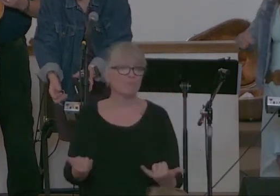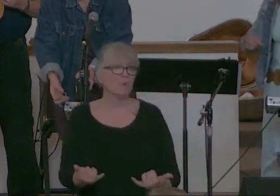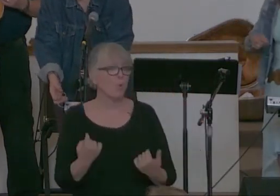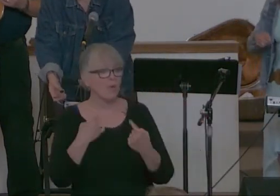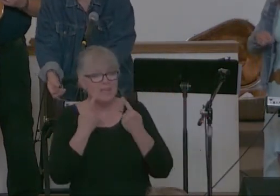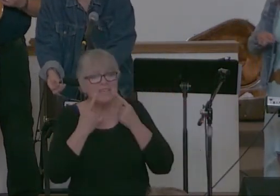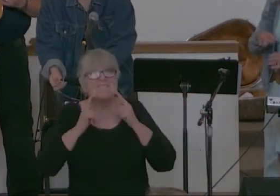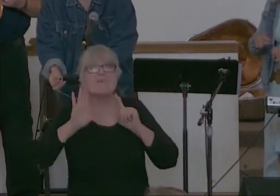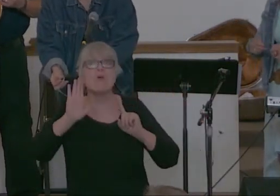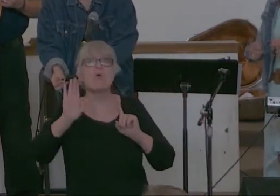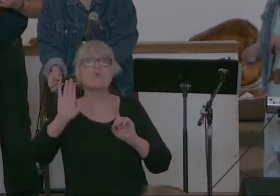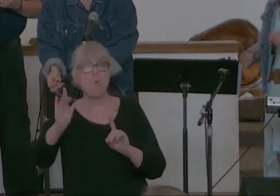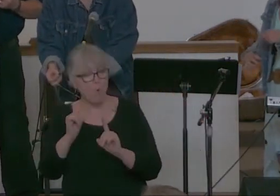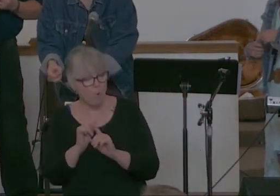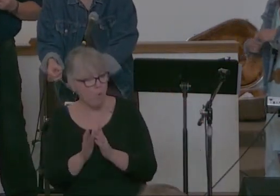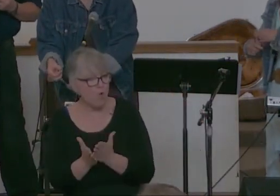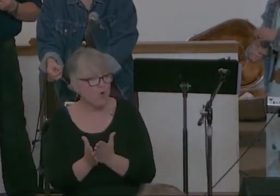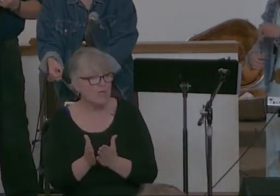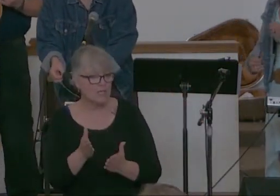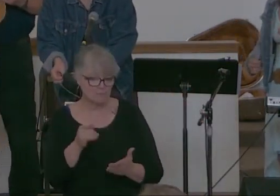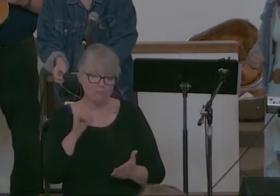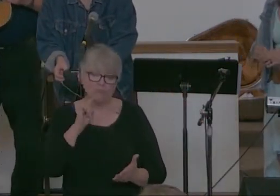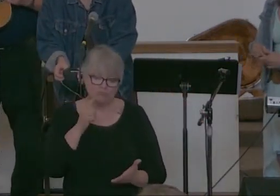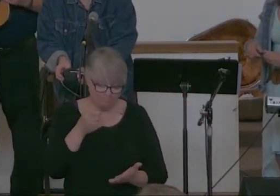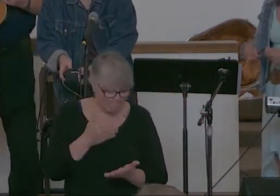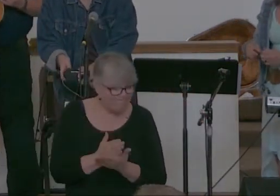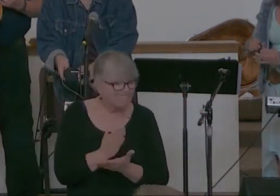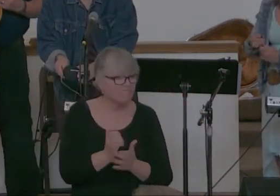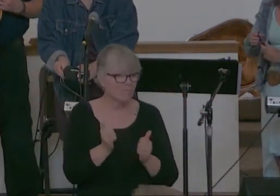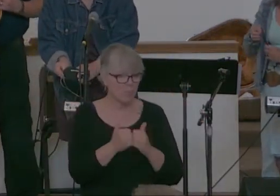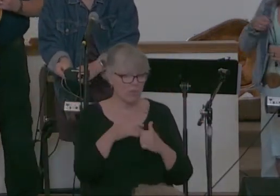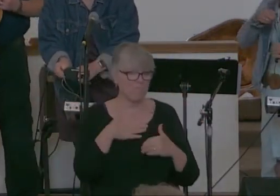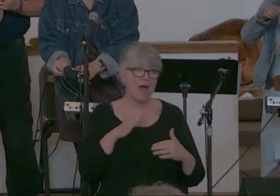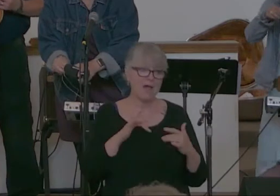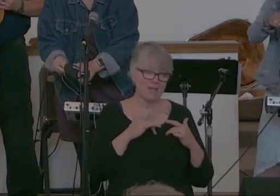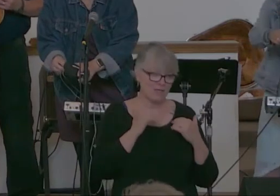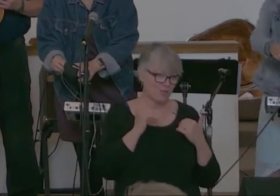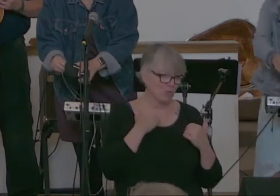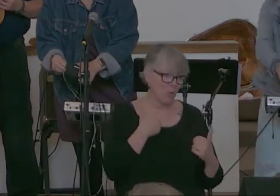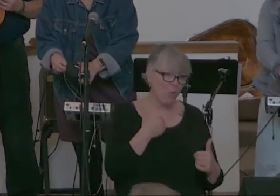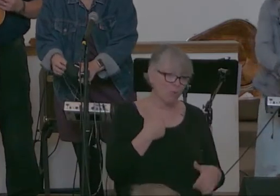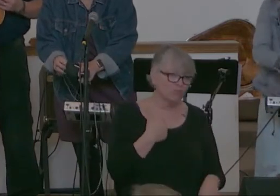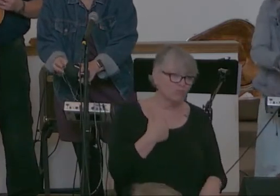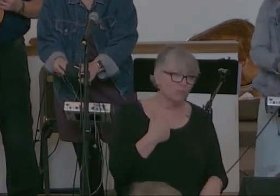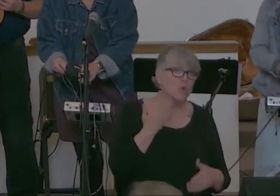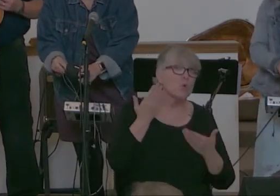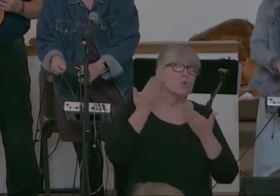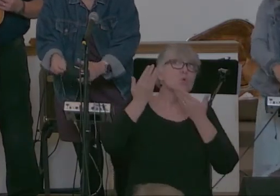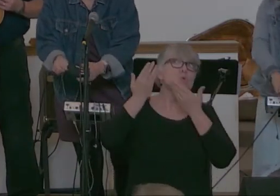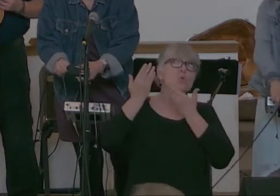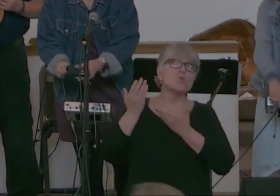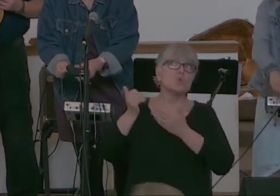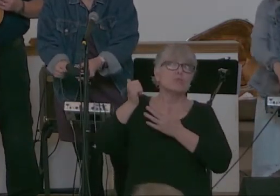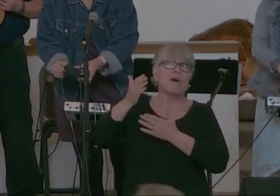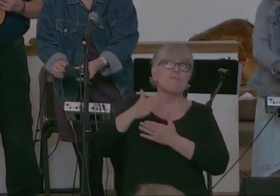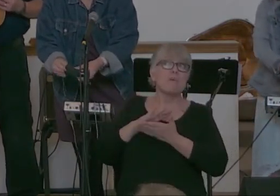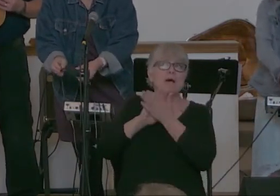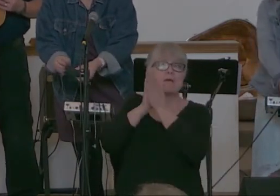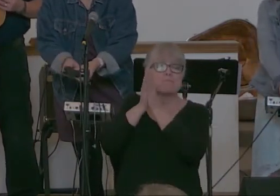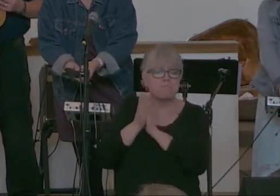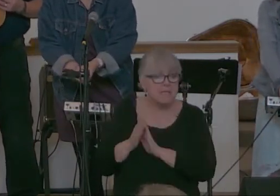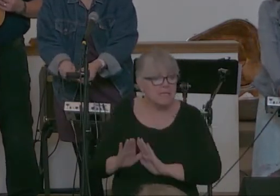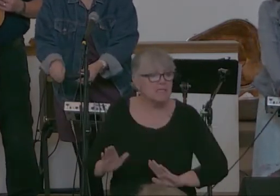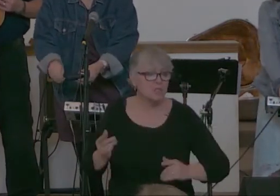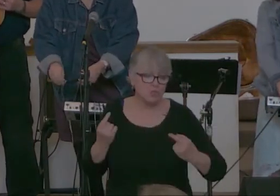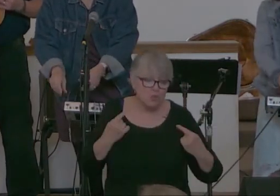word, Father God, it is well with my soul, Father God. Lord, that you are my peace in the midst of